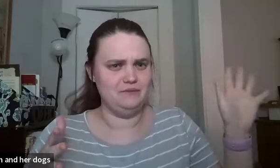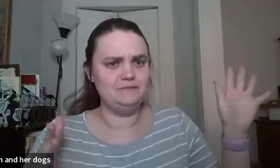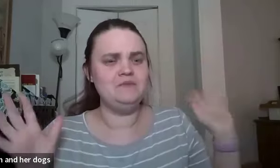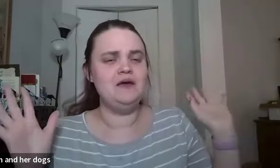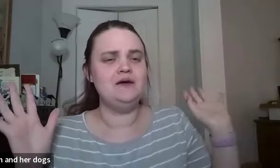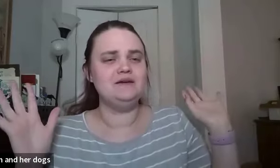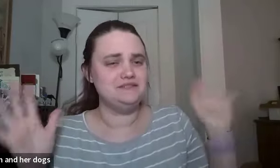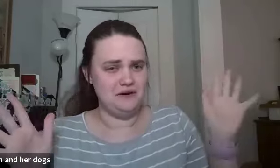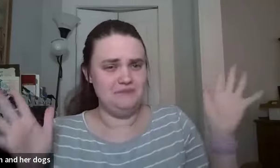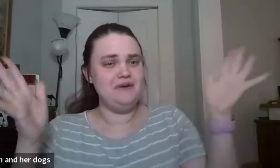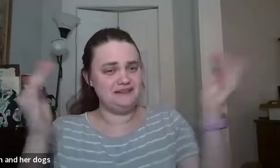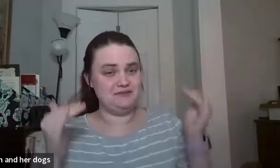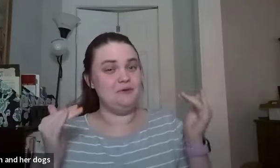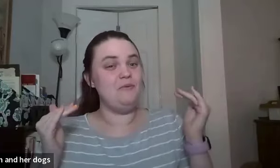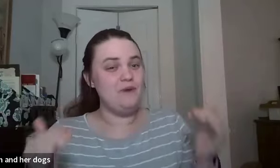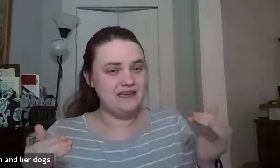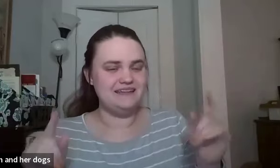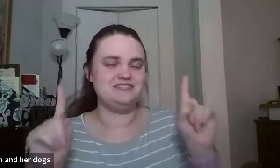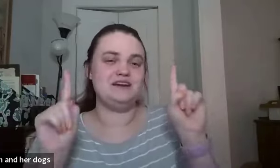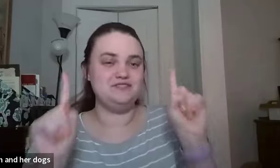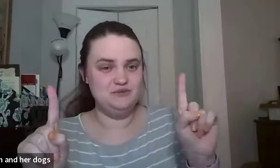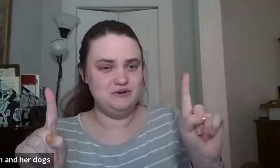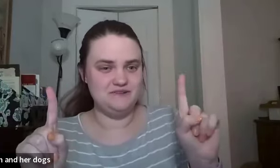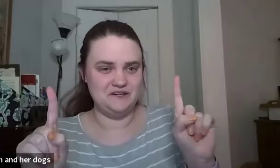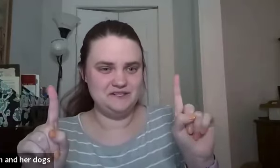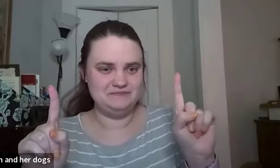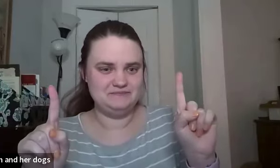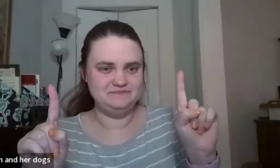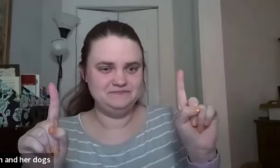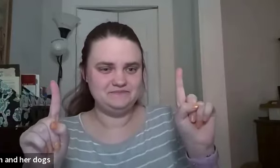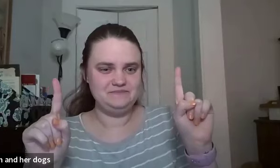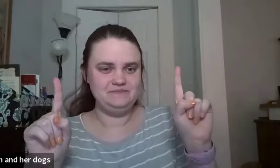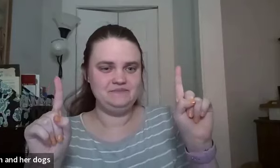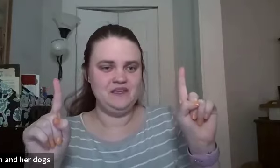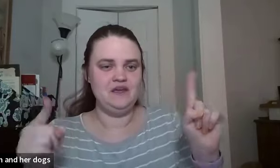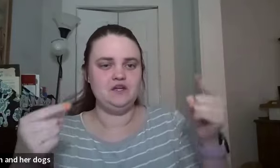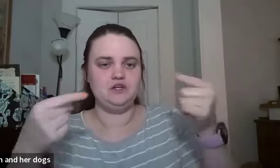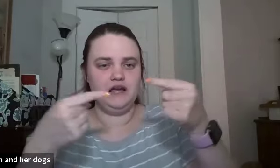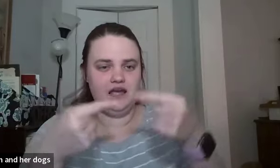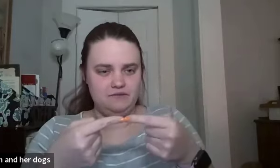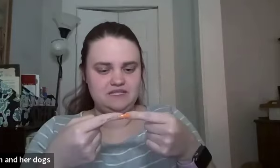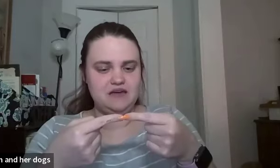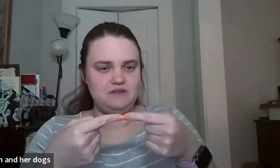weird. Sorry, back to it. When is you're going to have two pointer fingers. You're going to have them together like